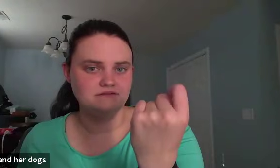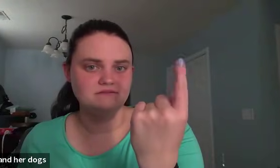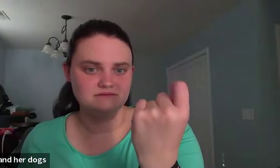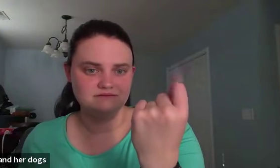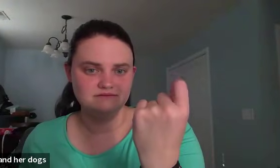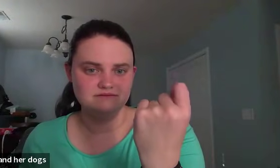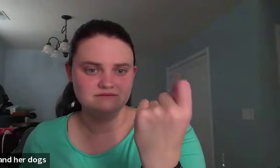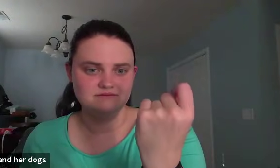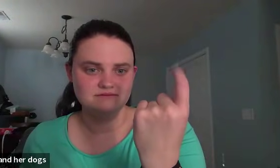11.